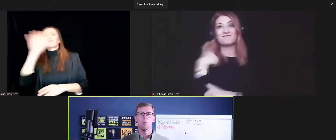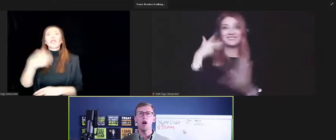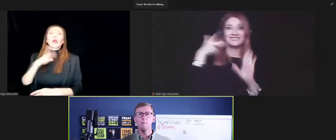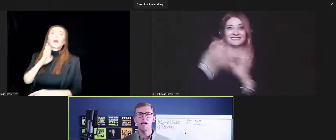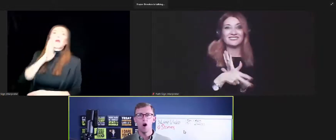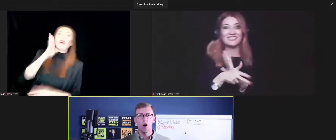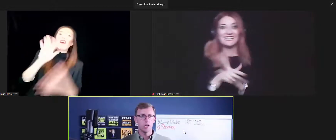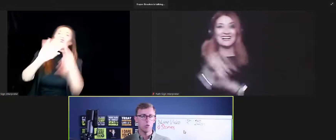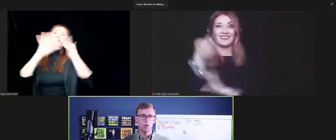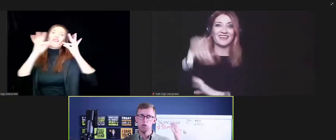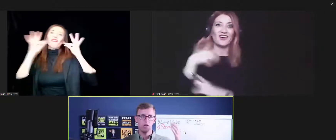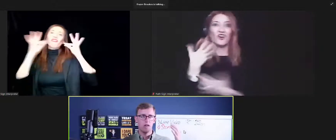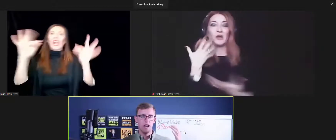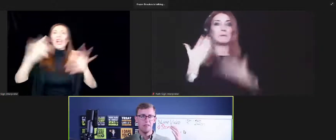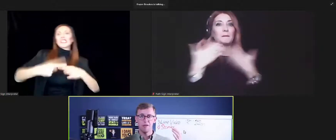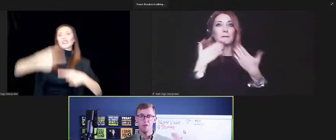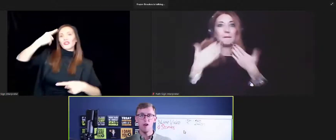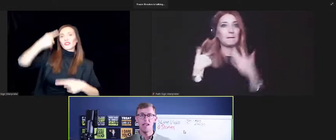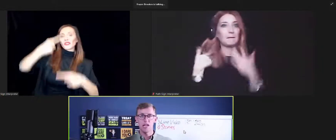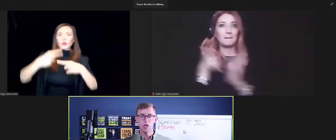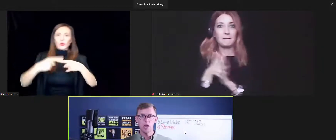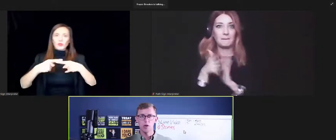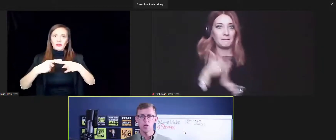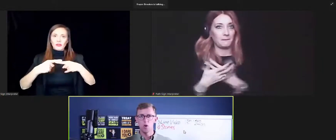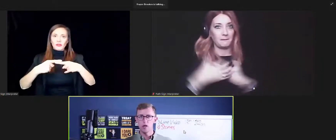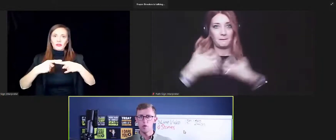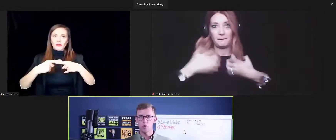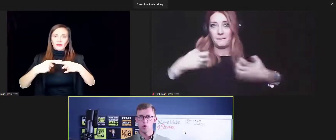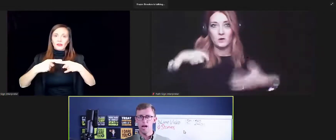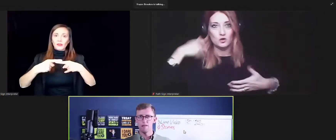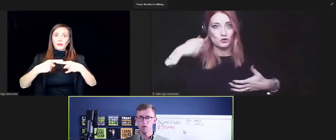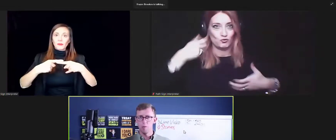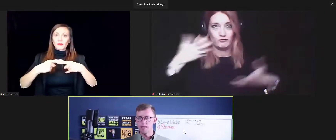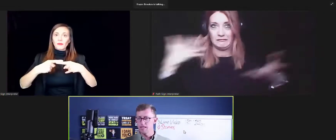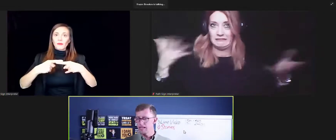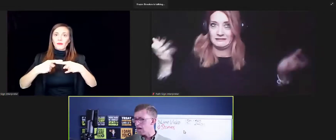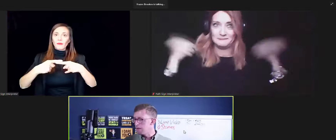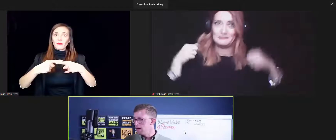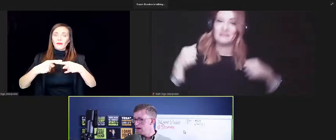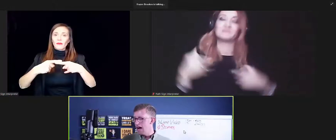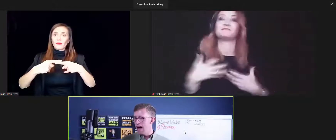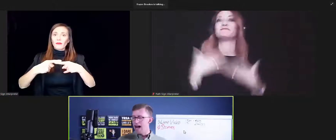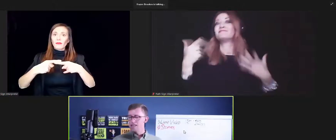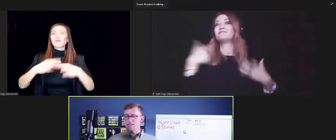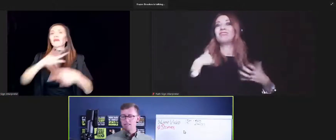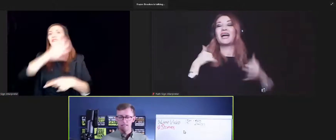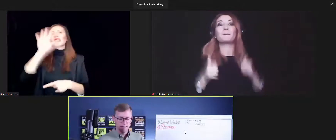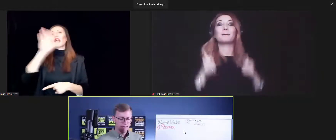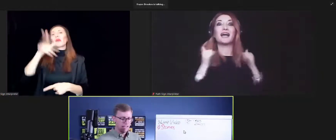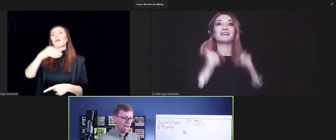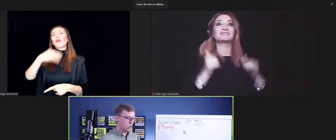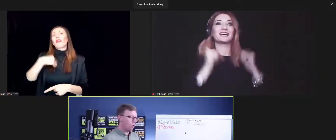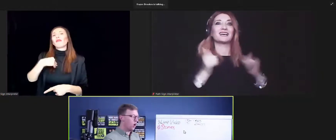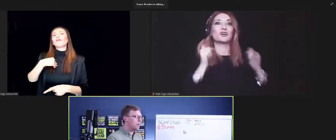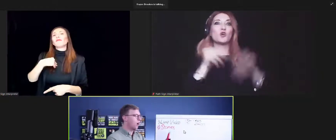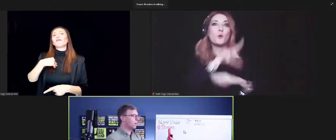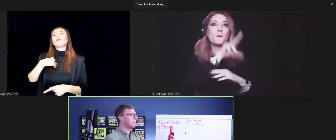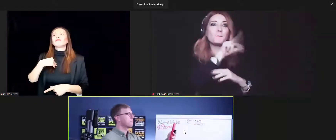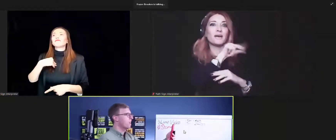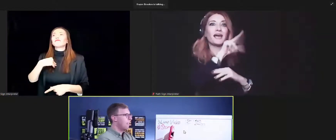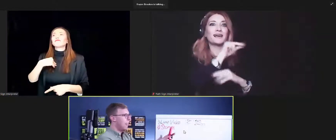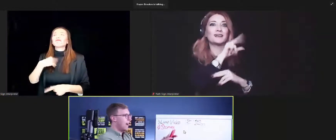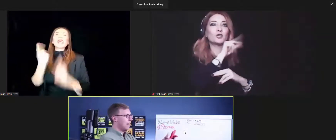walking my dog. This was, I think, 3 years ago when stories were just kind of coming into the game. And I was walking my